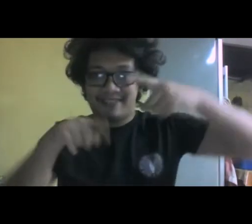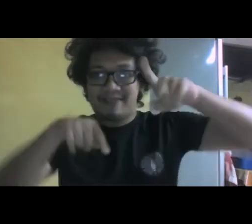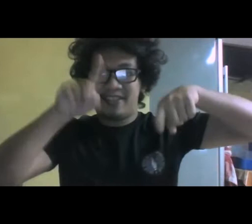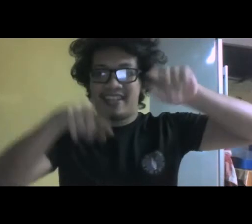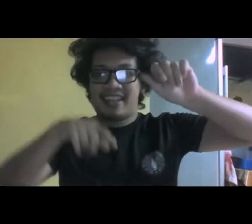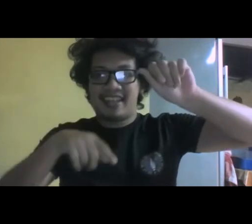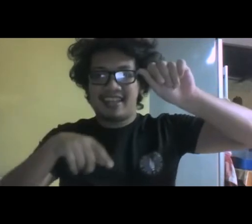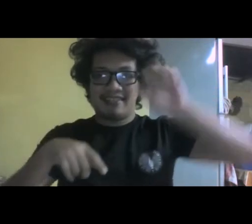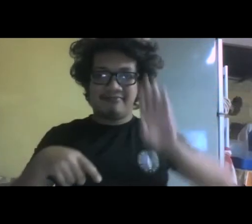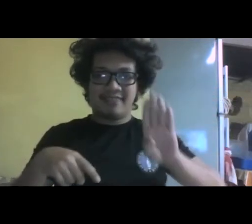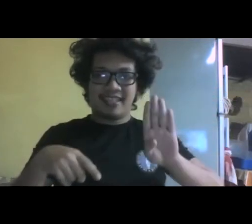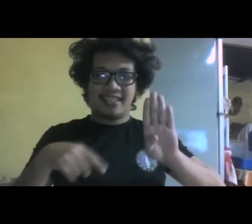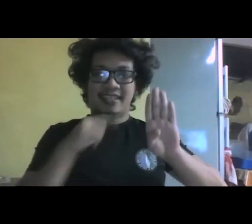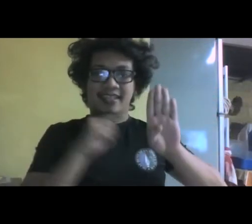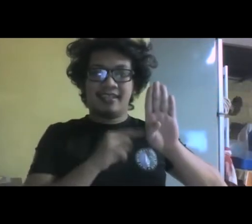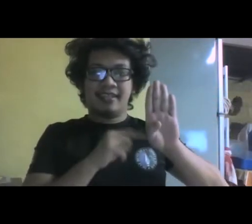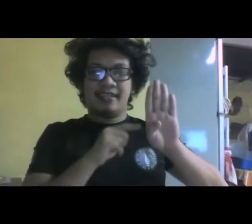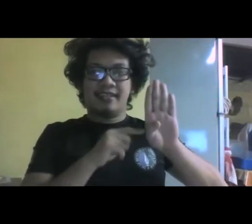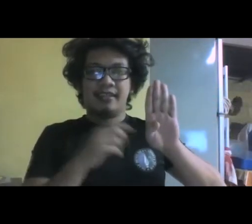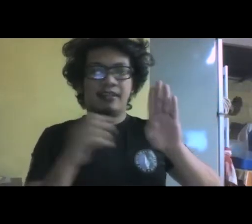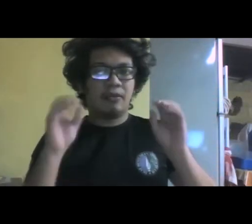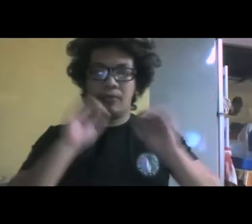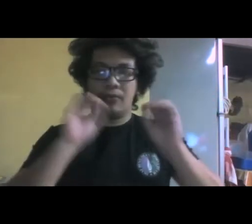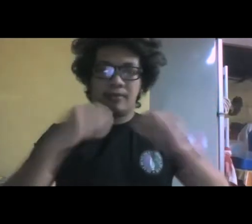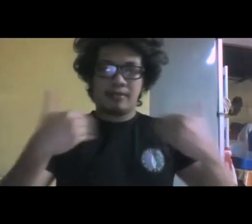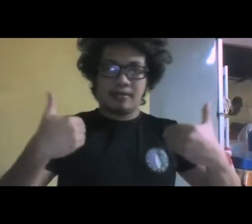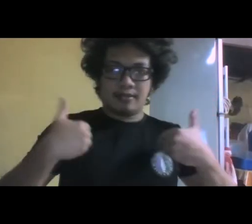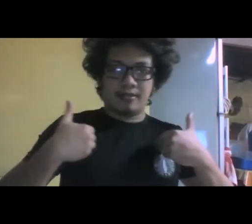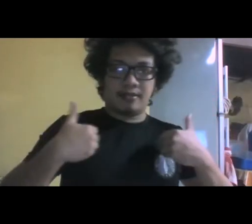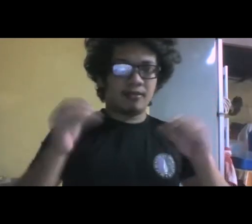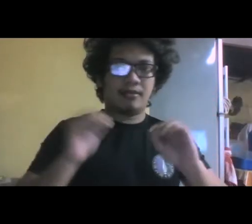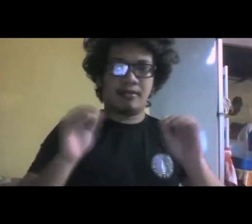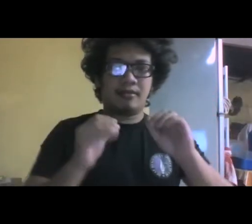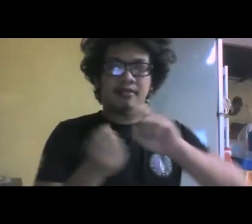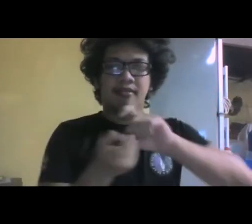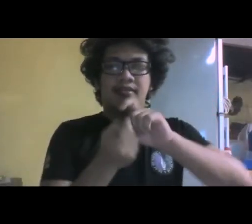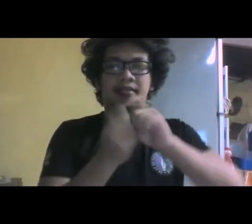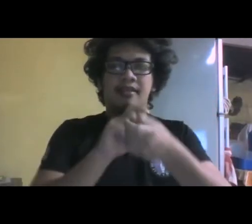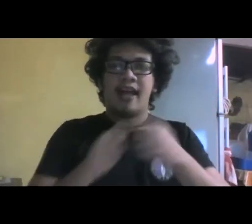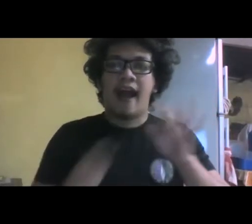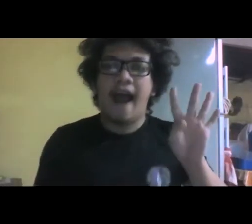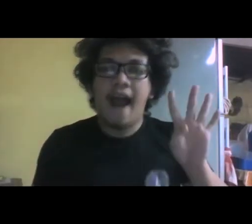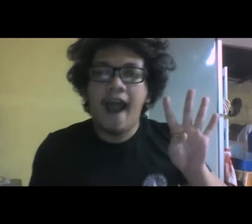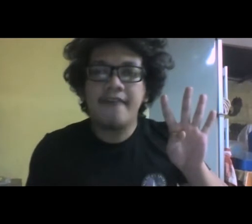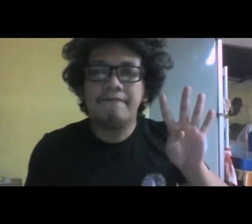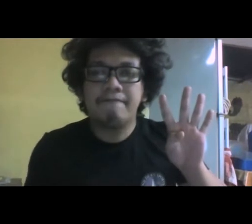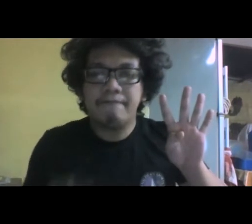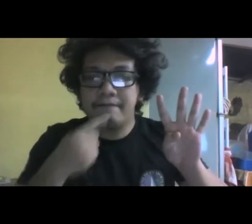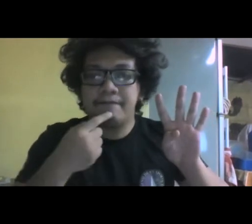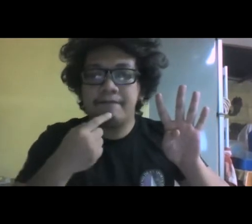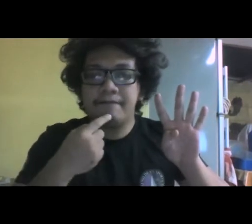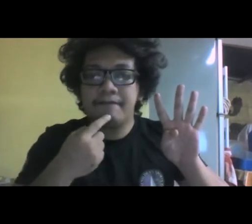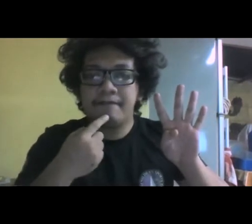And then the next one is holding number 4 and have. Right.